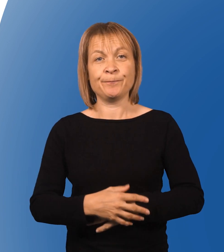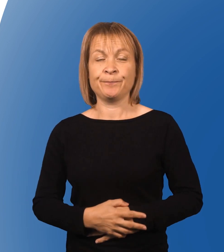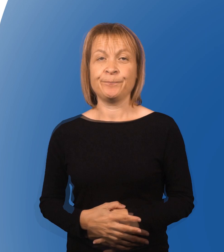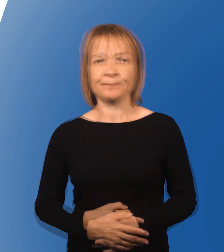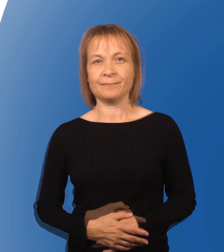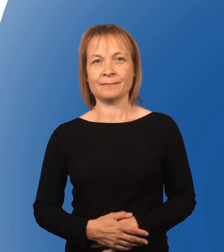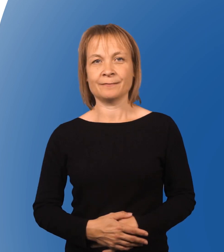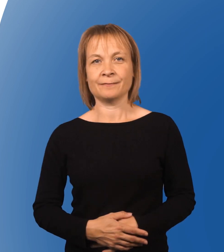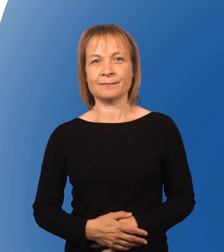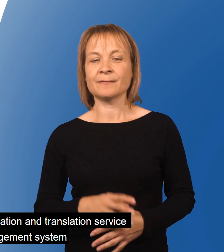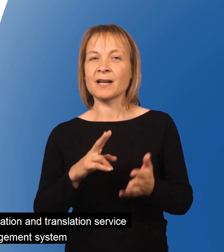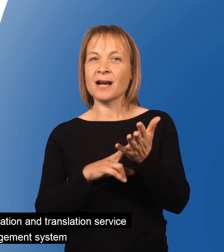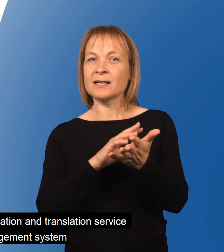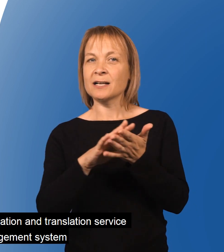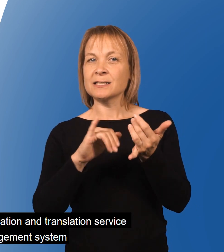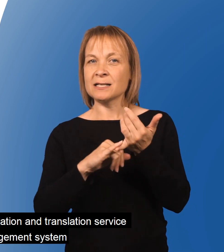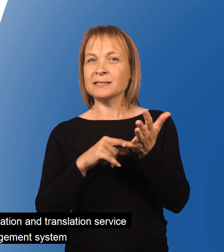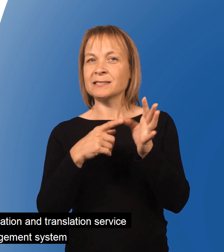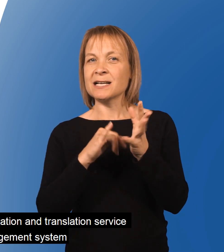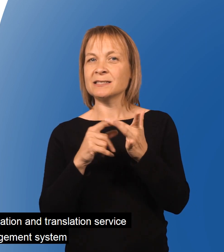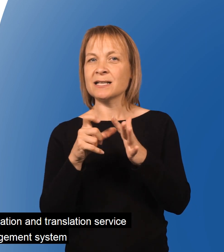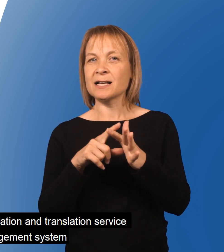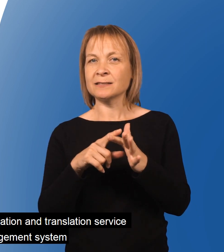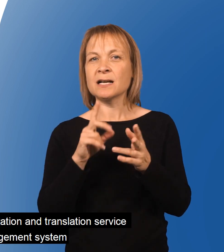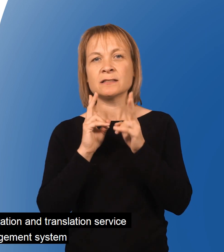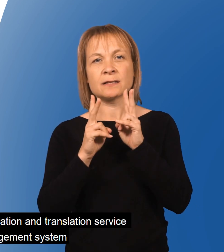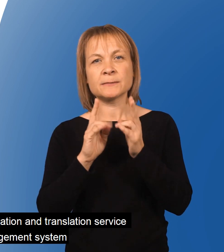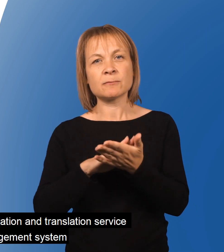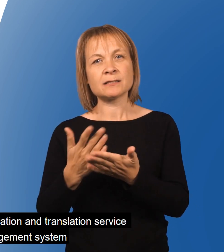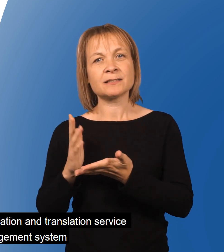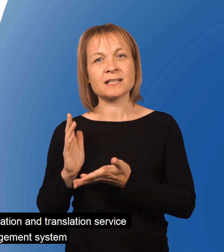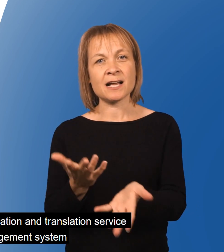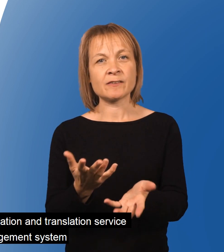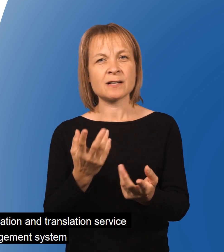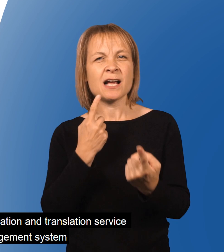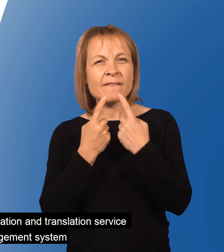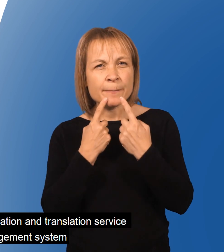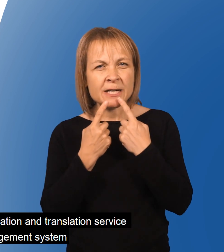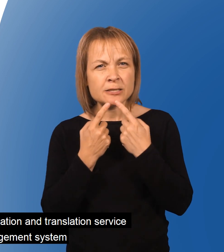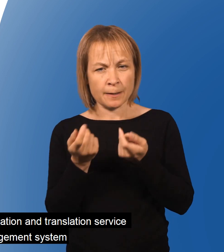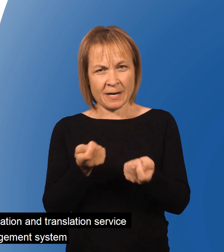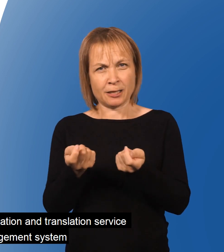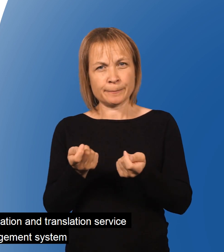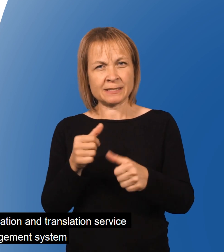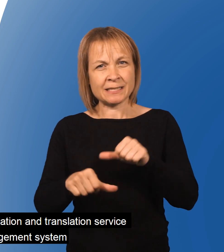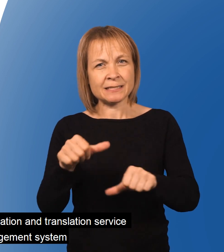week. NHS Tayside Interpretation and Translation Service Information and Management